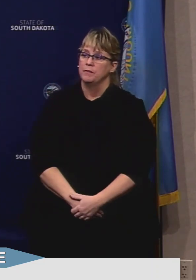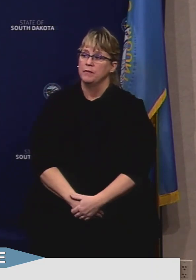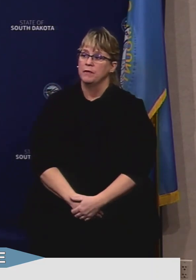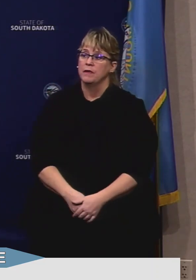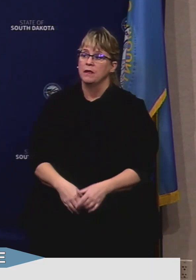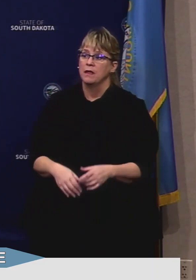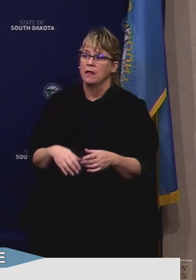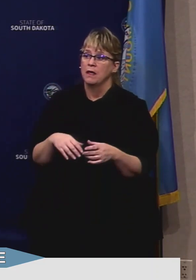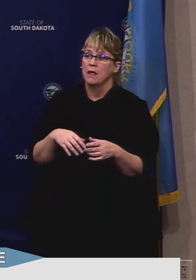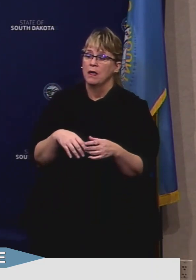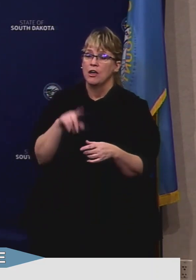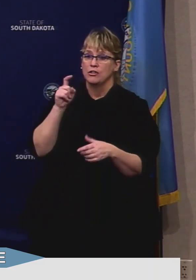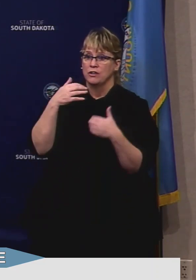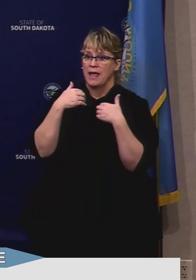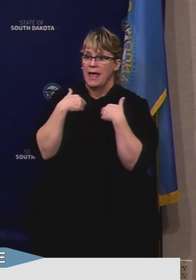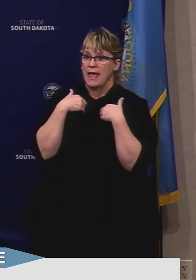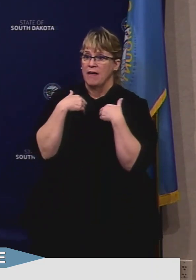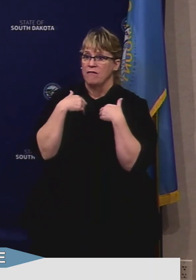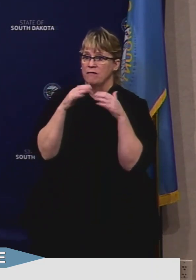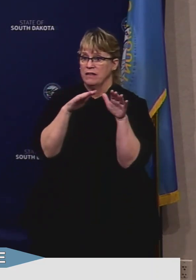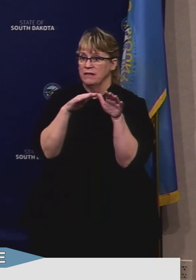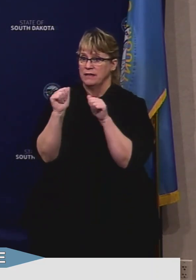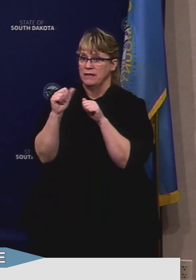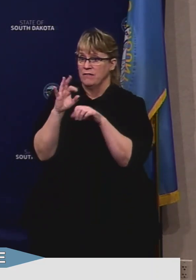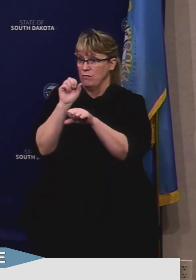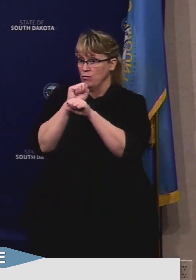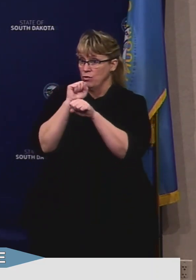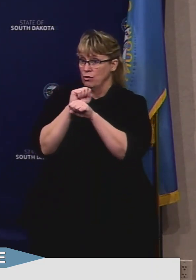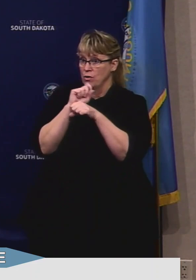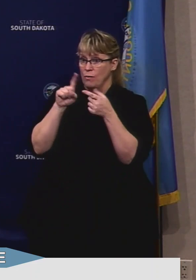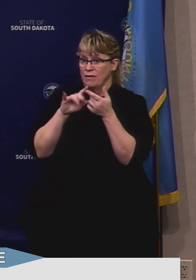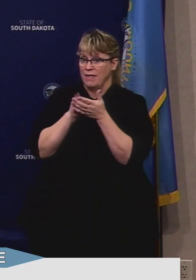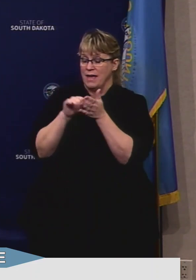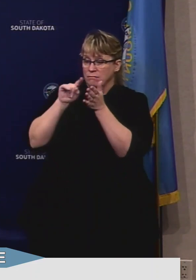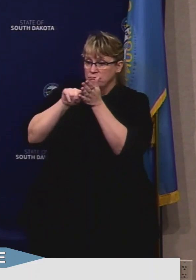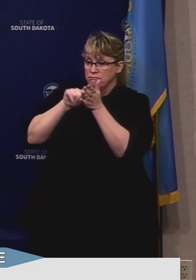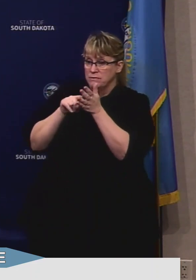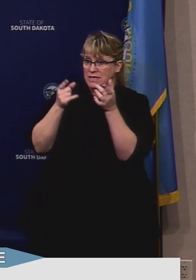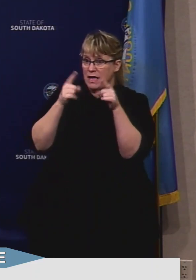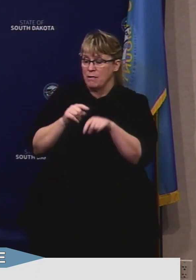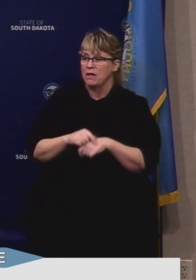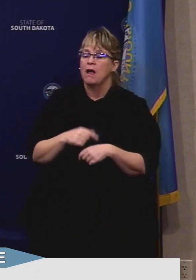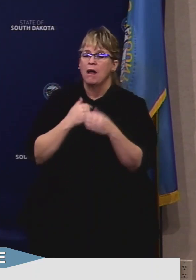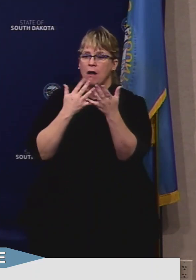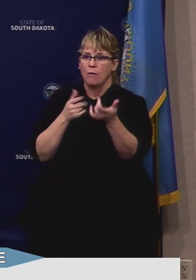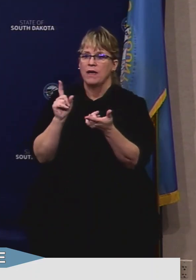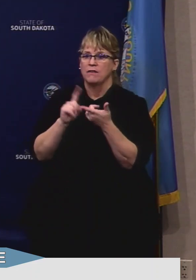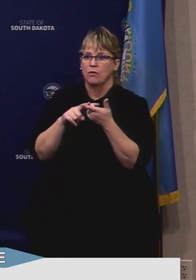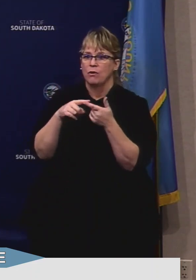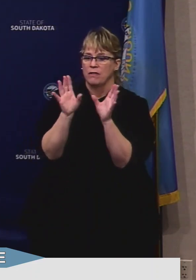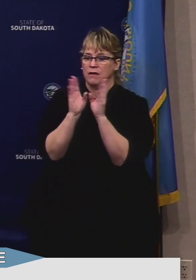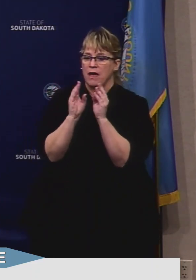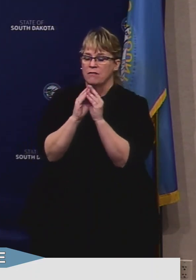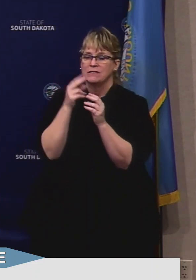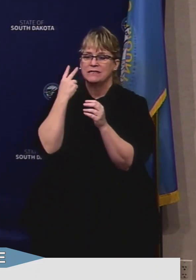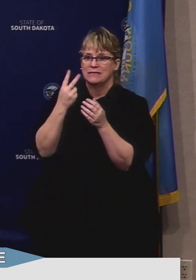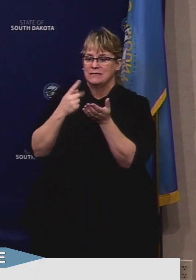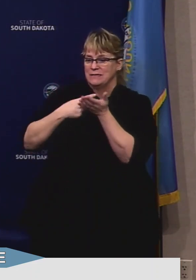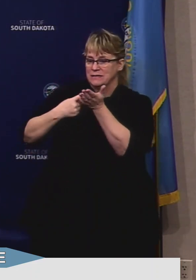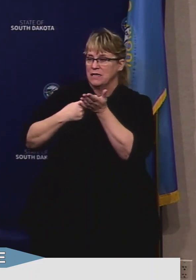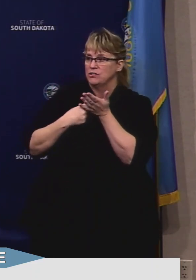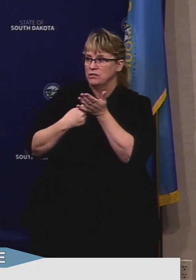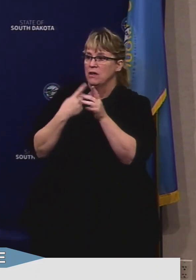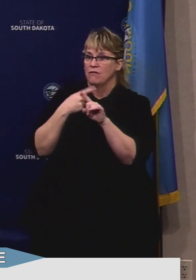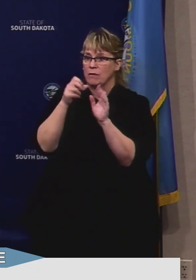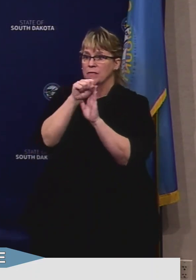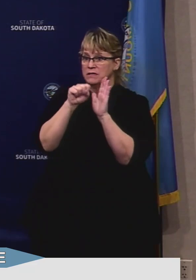he have taken at least a leave of absence while the investigation was ongoing? I'll wait for the press conference to see what the discussion is there from